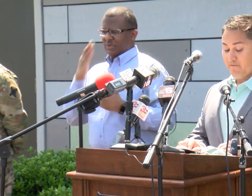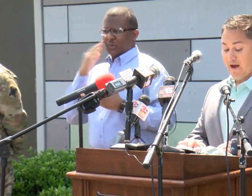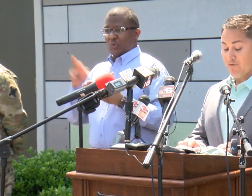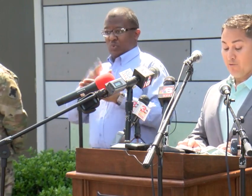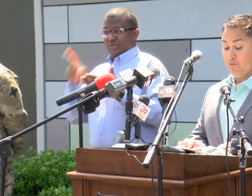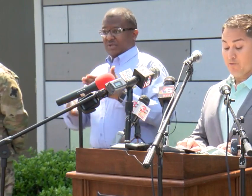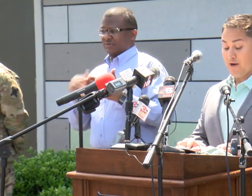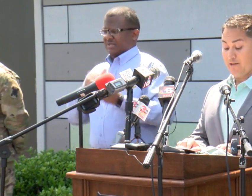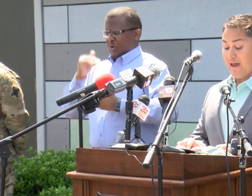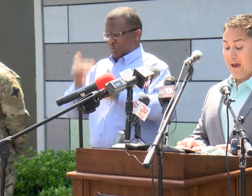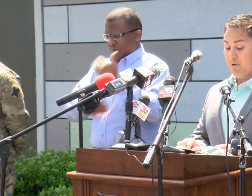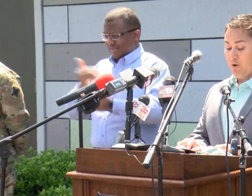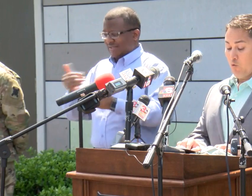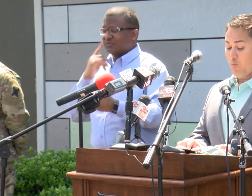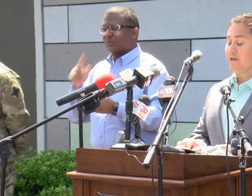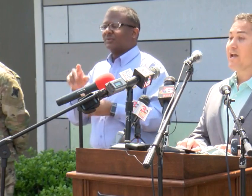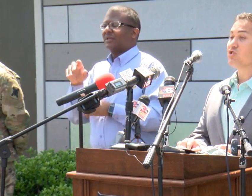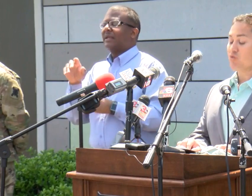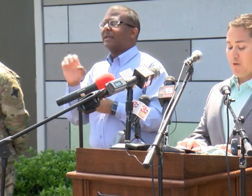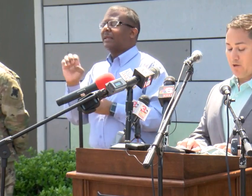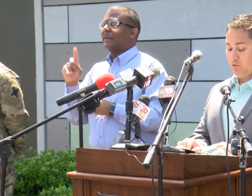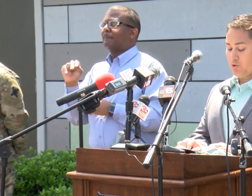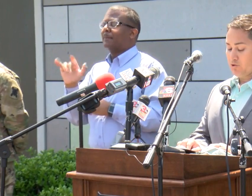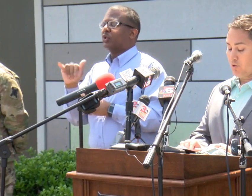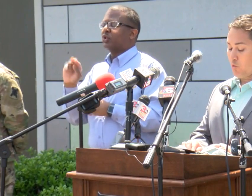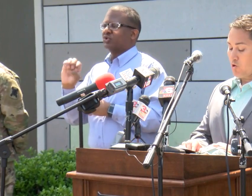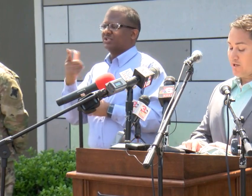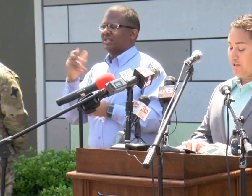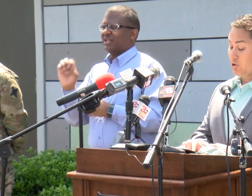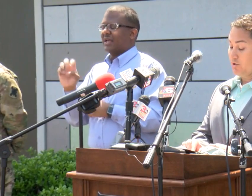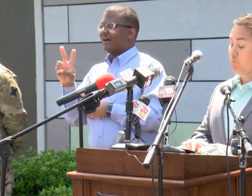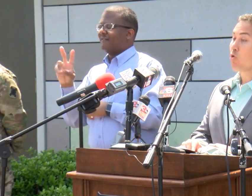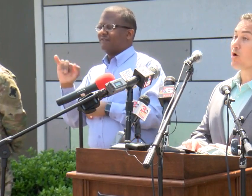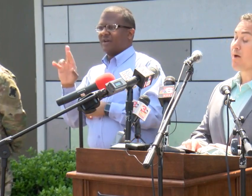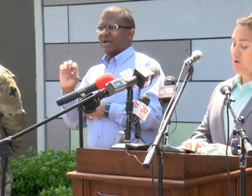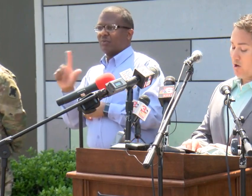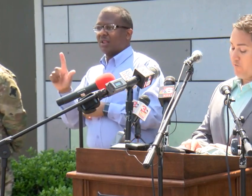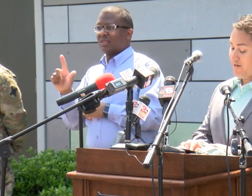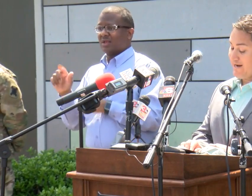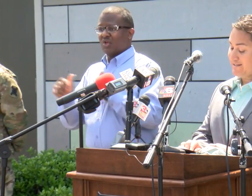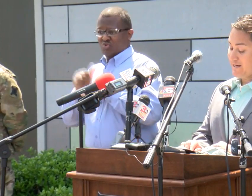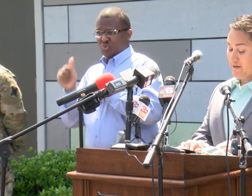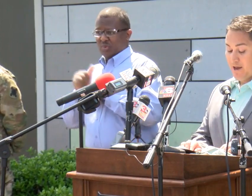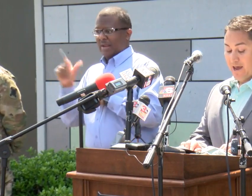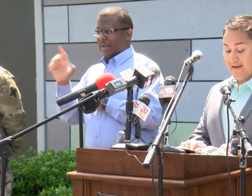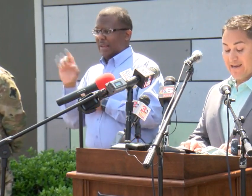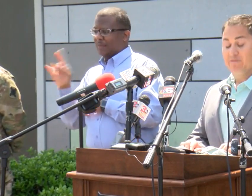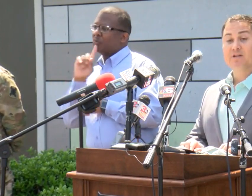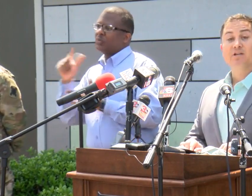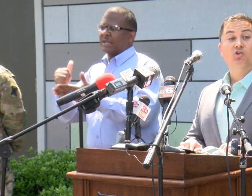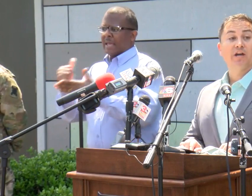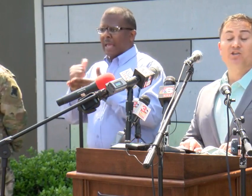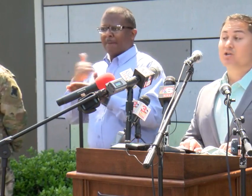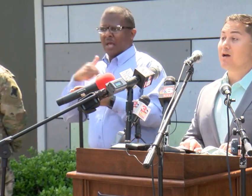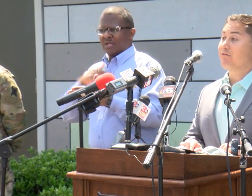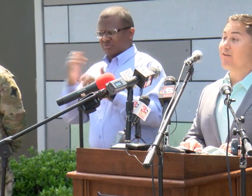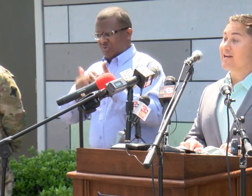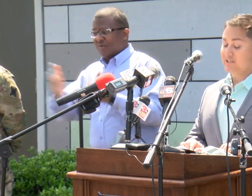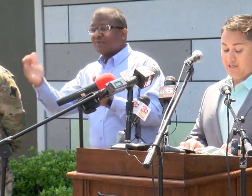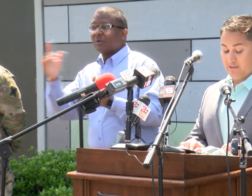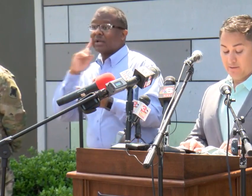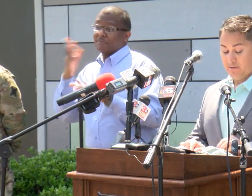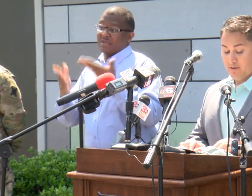Emerging Viral Threat Lab will be instrumental to the work in learning more about COVID-19 and even in the creation